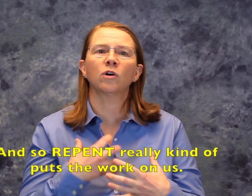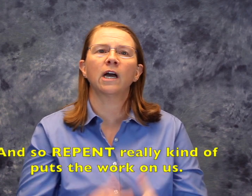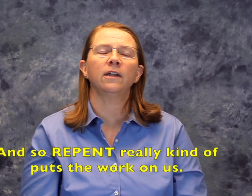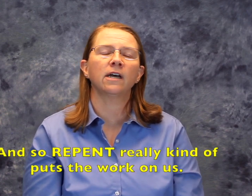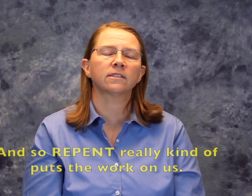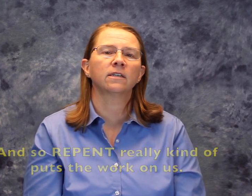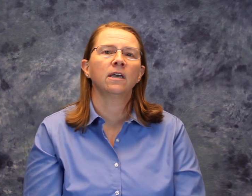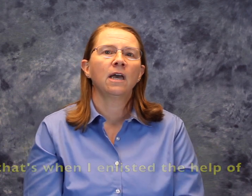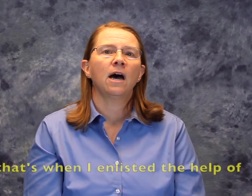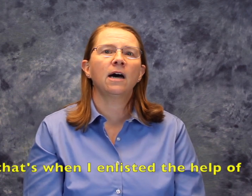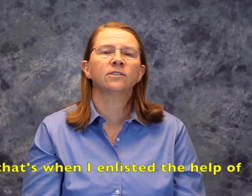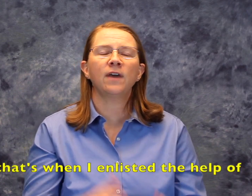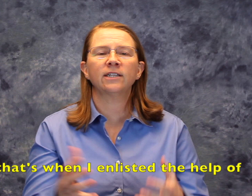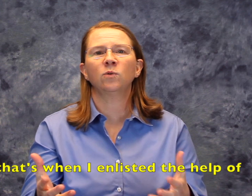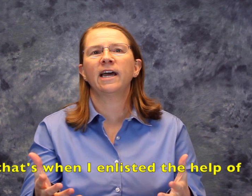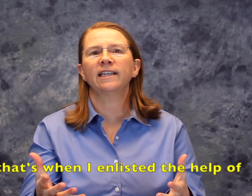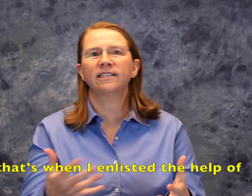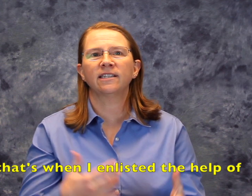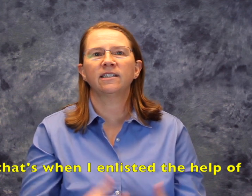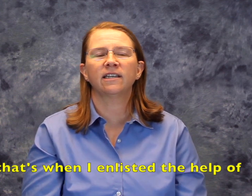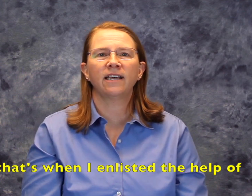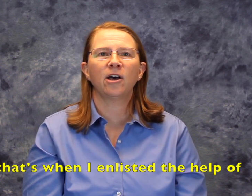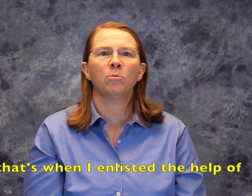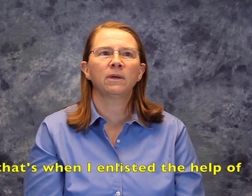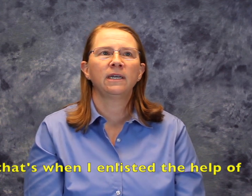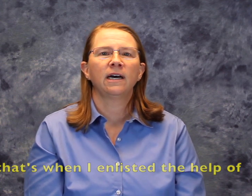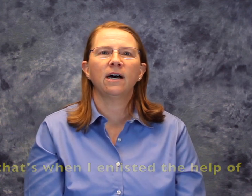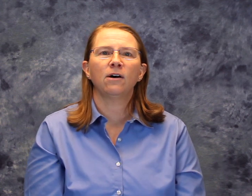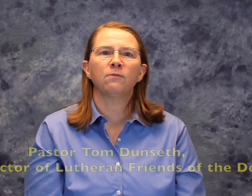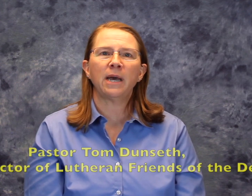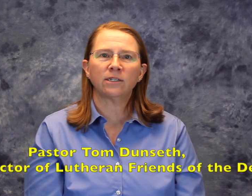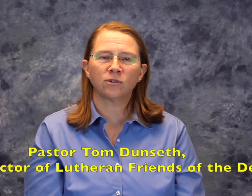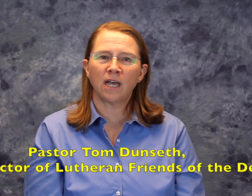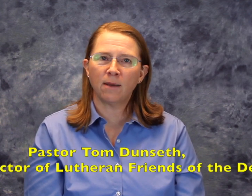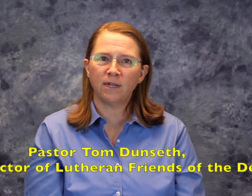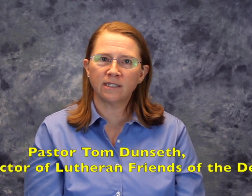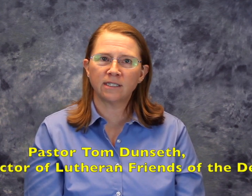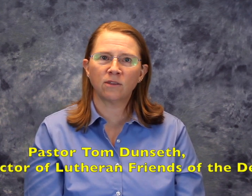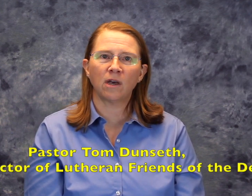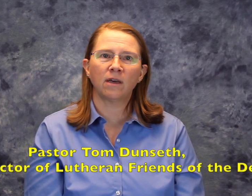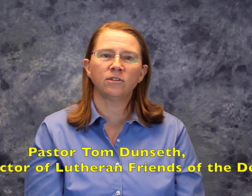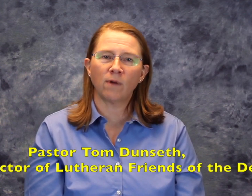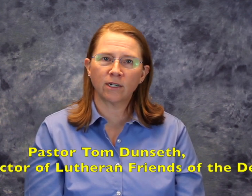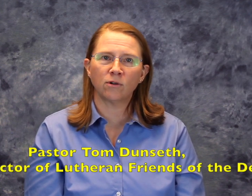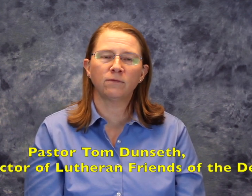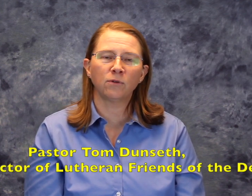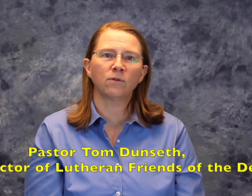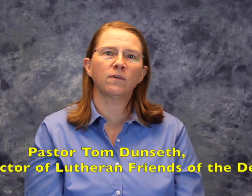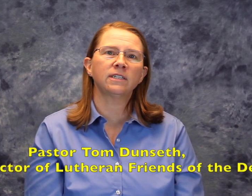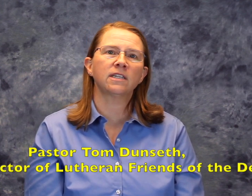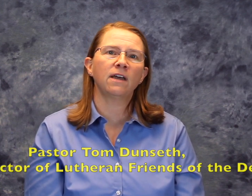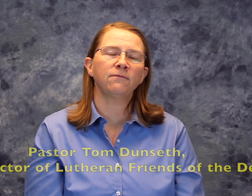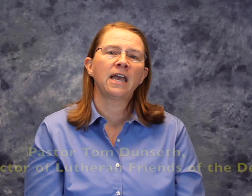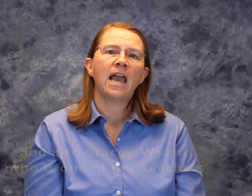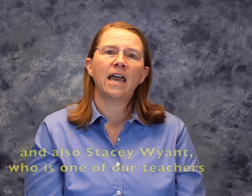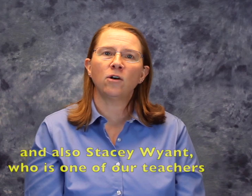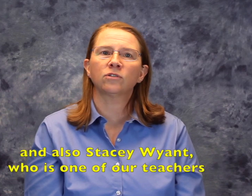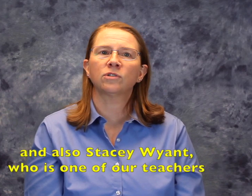on us. So that's when I enlisted the help of Pastor Tom Dunseth, the director of Lutheran Friends of the Deaf, and also